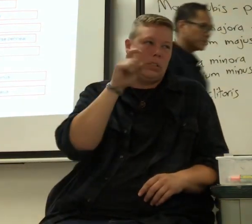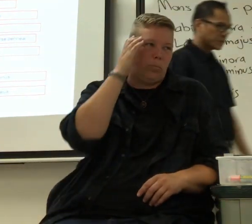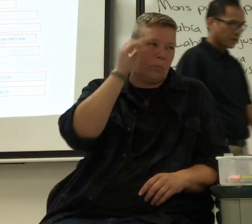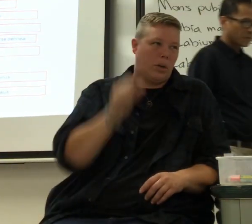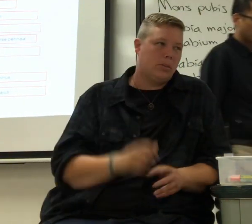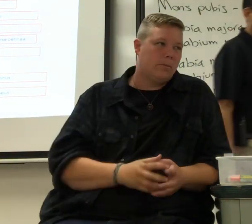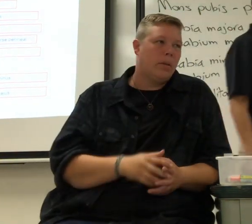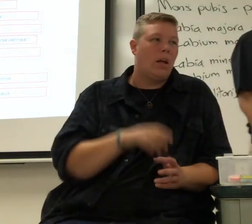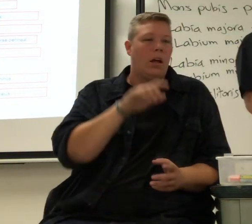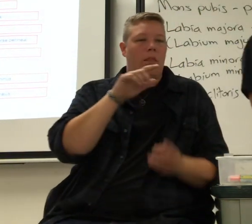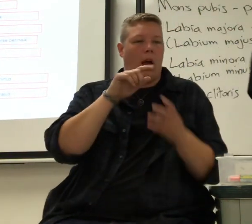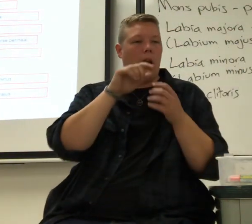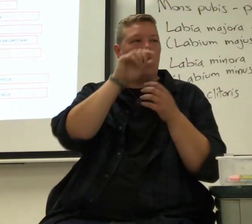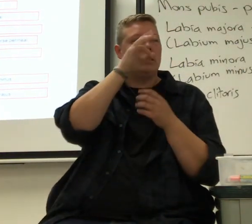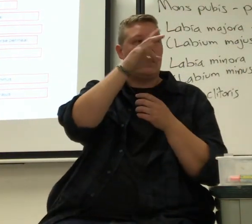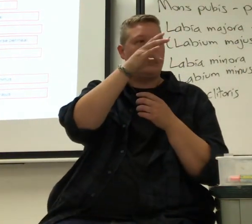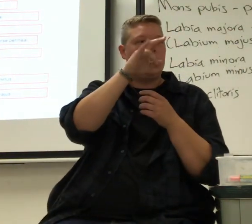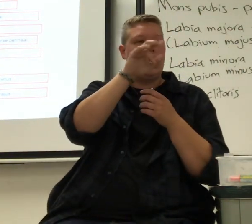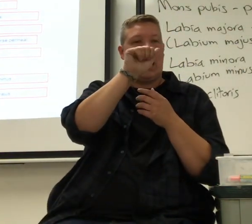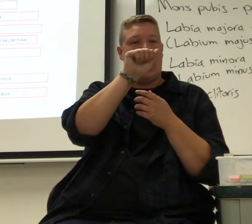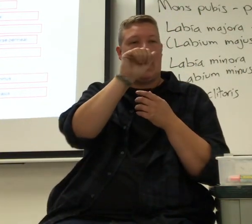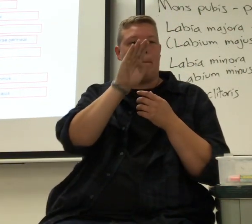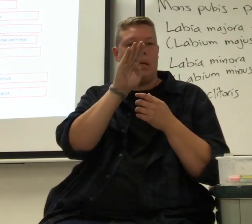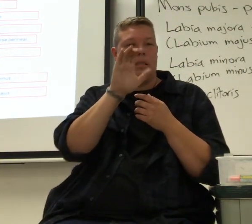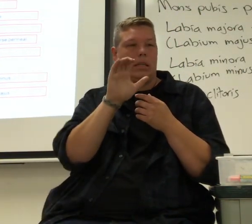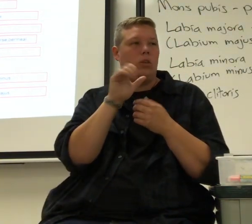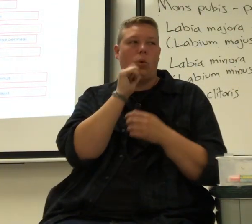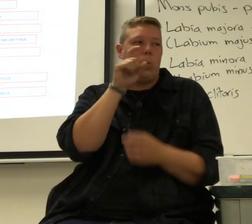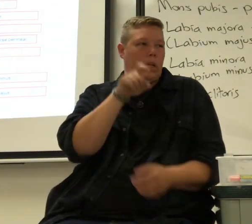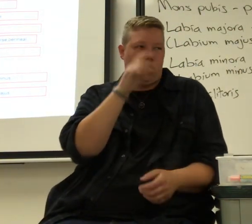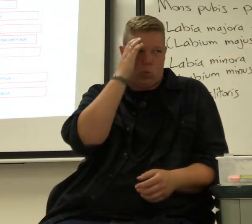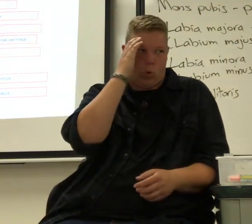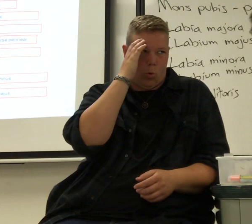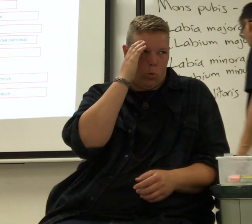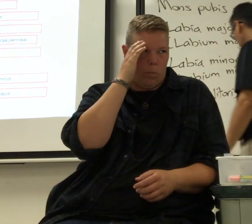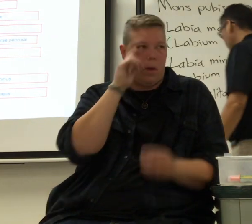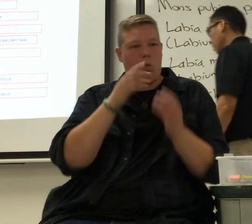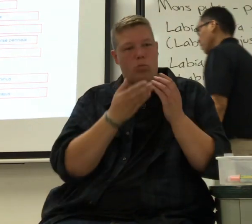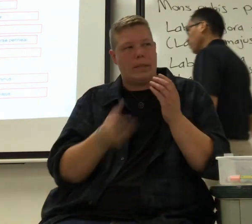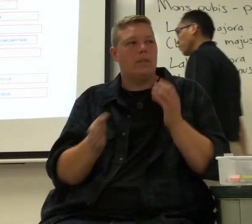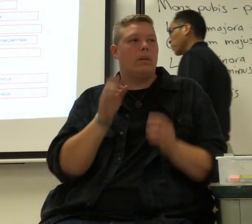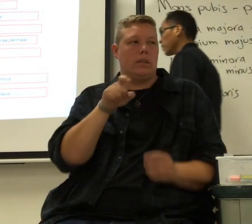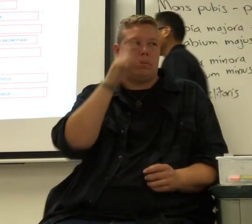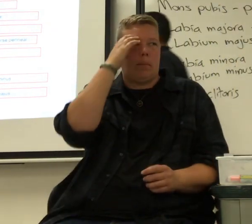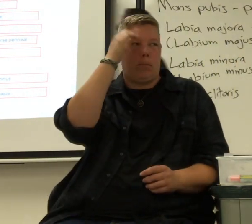This does show glans clitoris, body of clitoris.